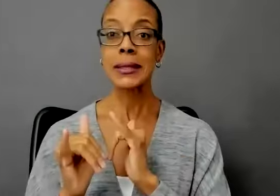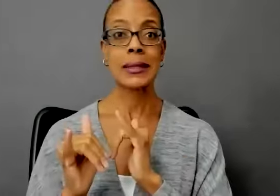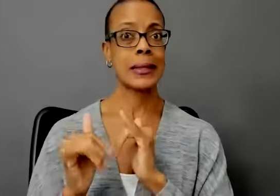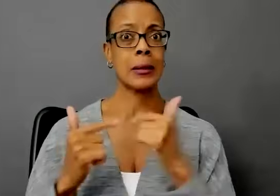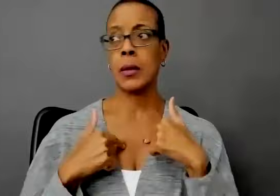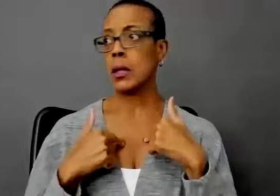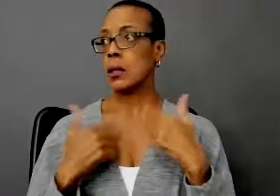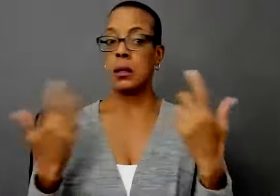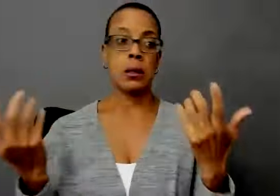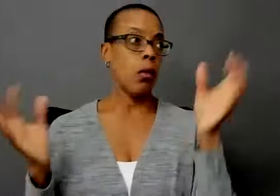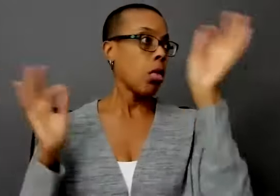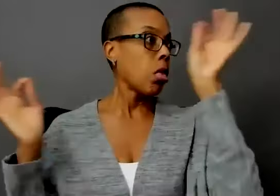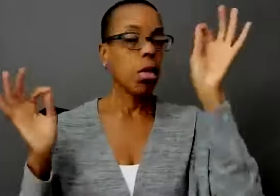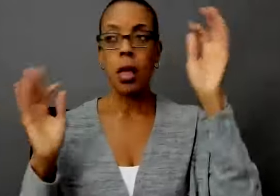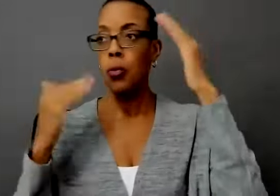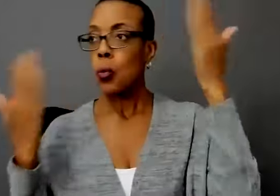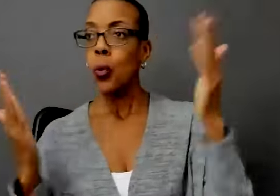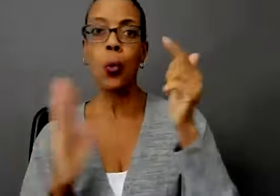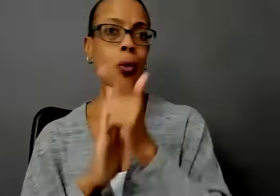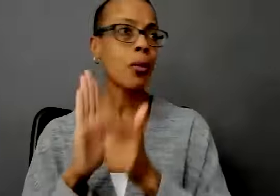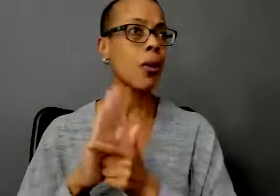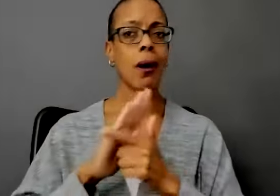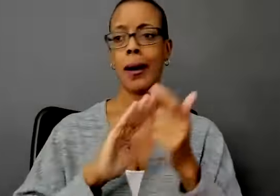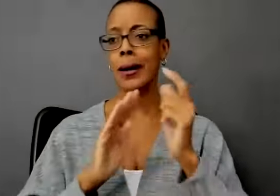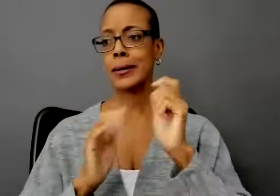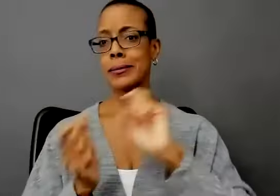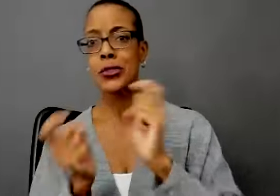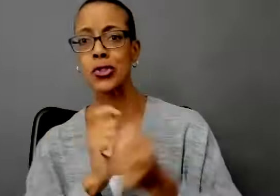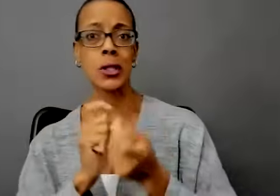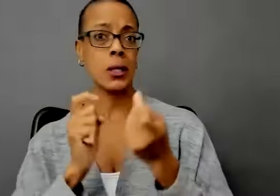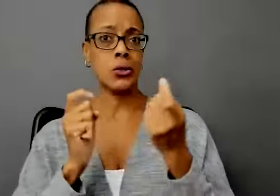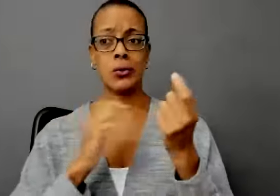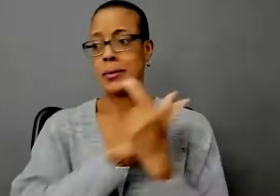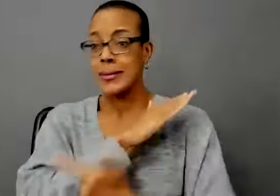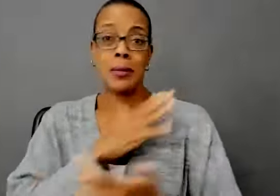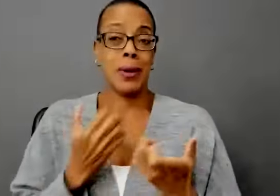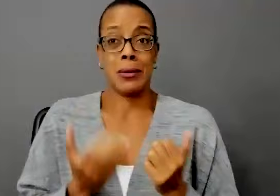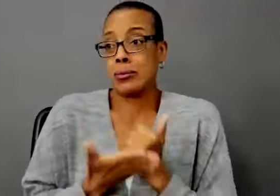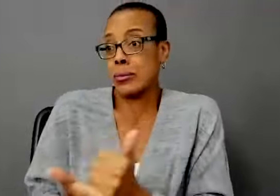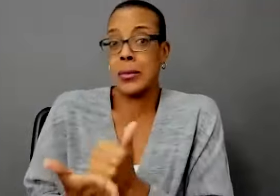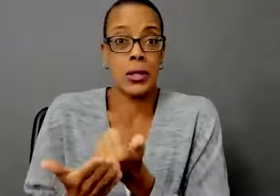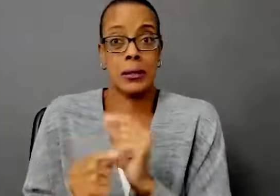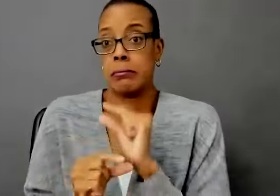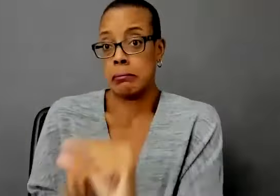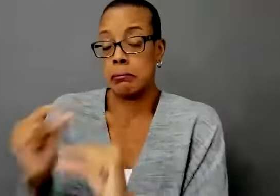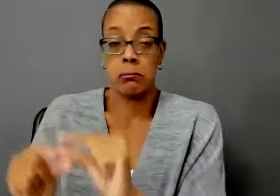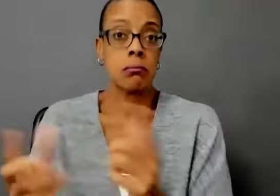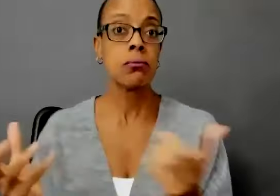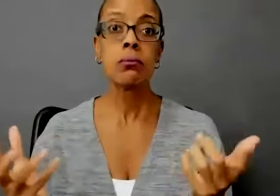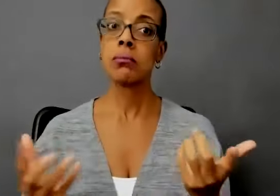about the law or legislative change, but I want to, you know, help in the ways that I can. And so keeping in touch with those people